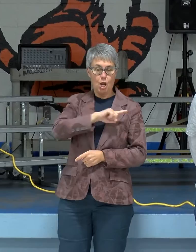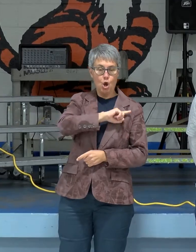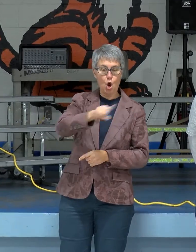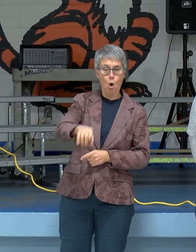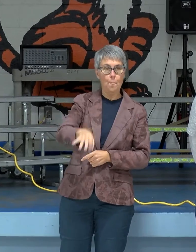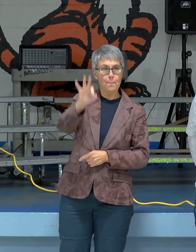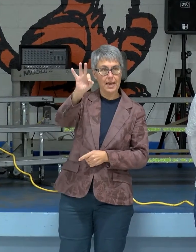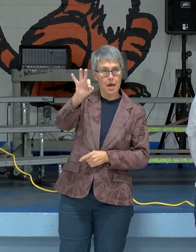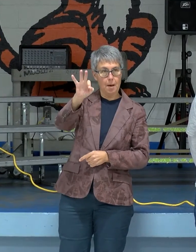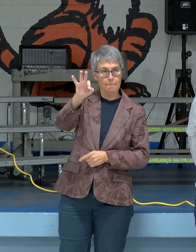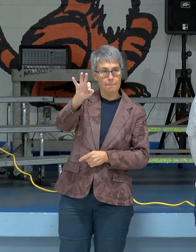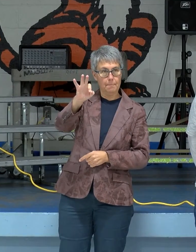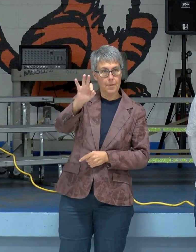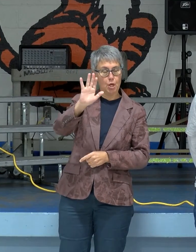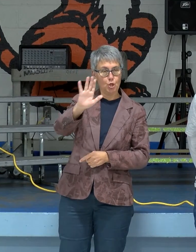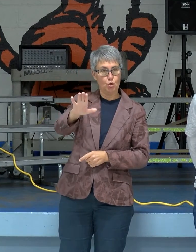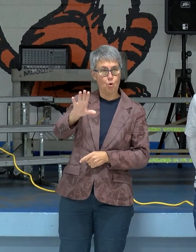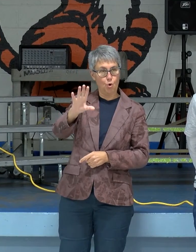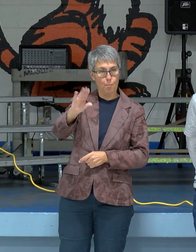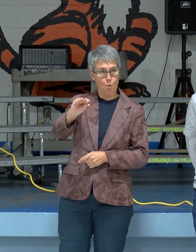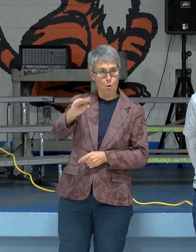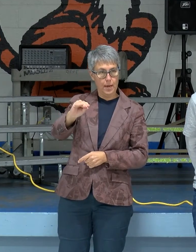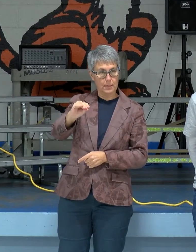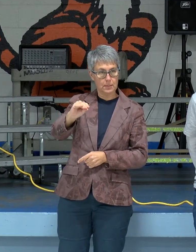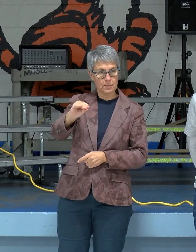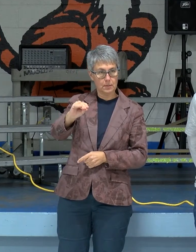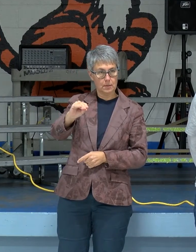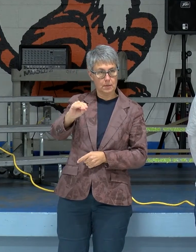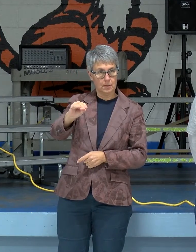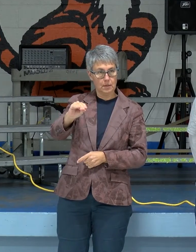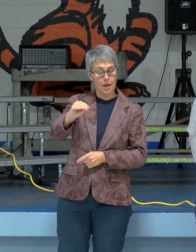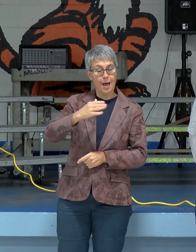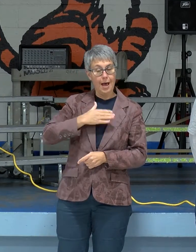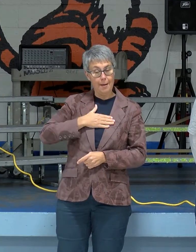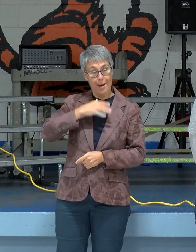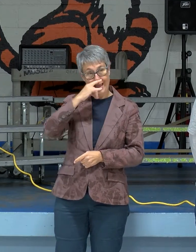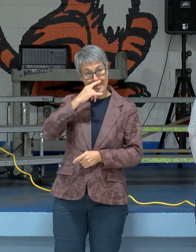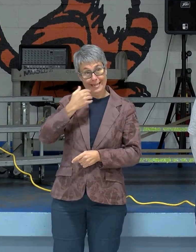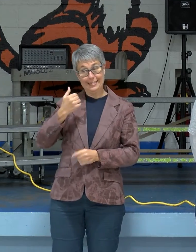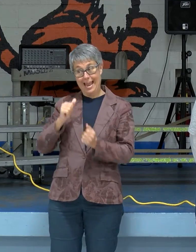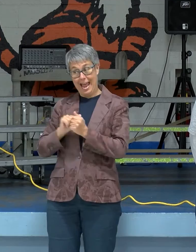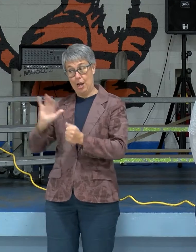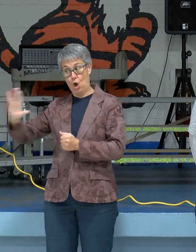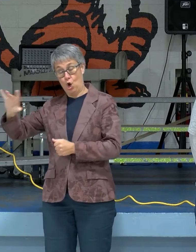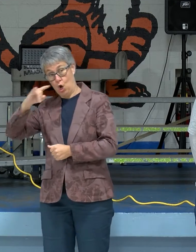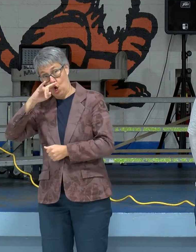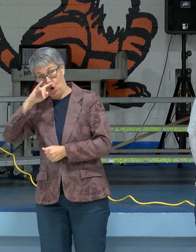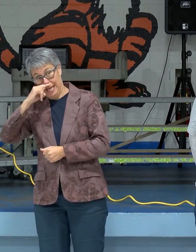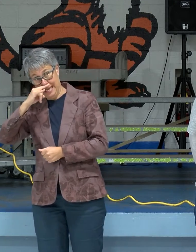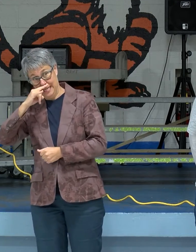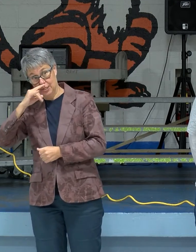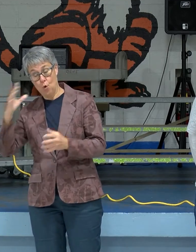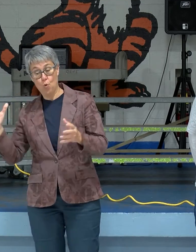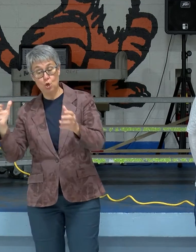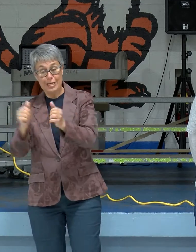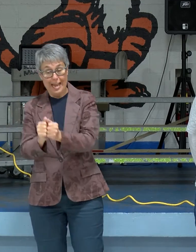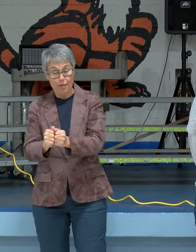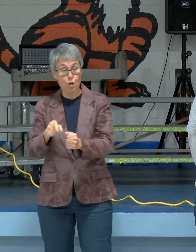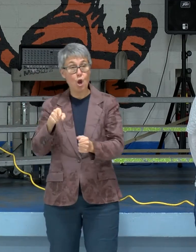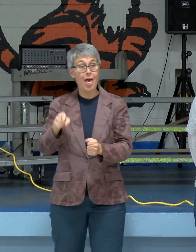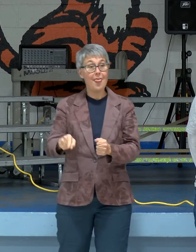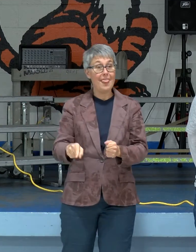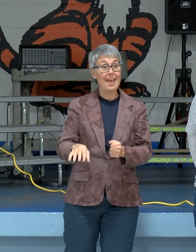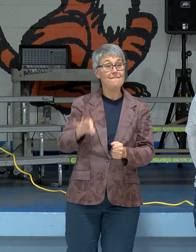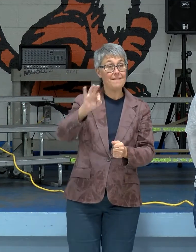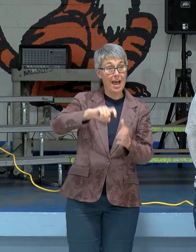boys had gotten the key, and they had unlocked the gun that was up in the closet, and they were playing with it when she came in. We were lucky.